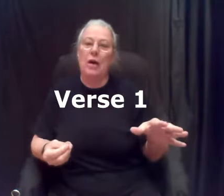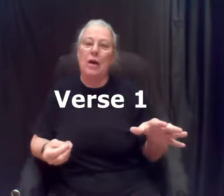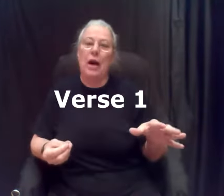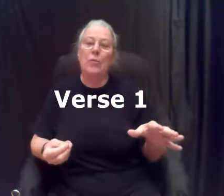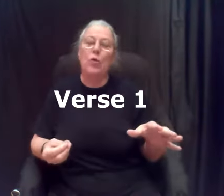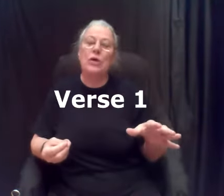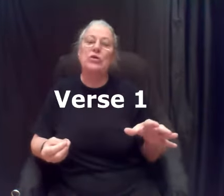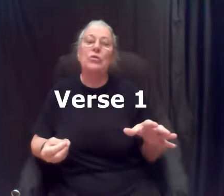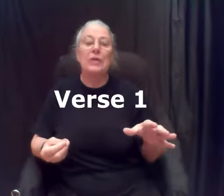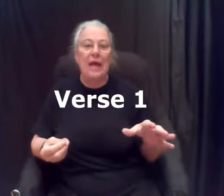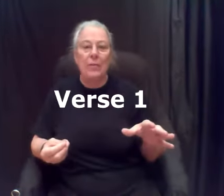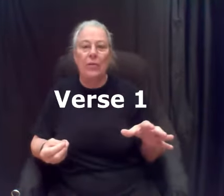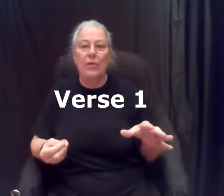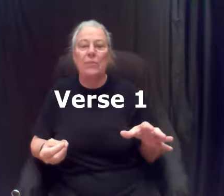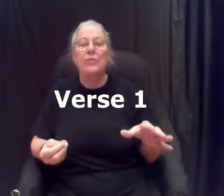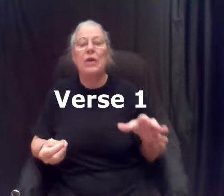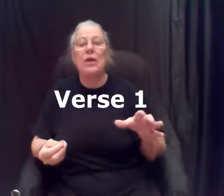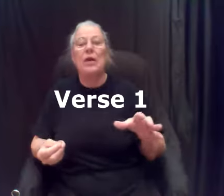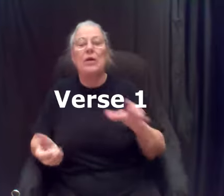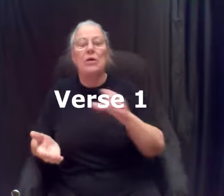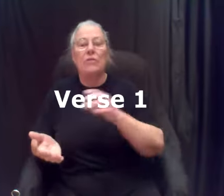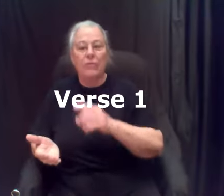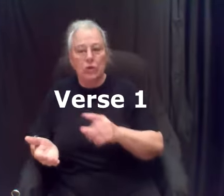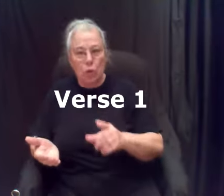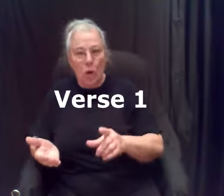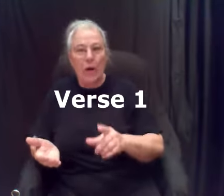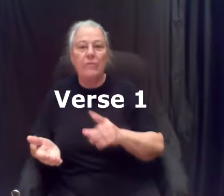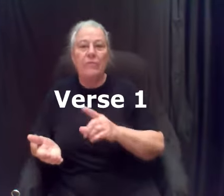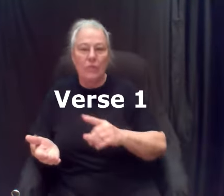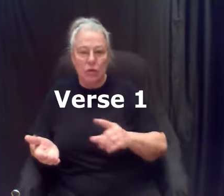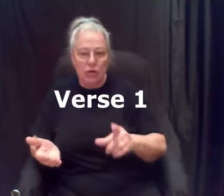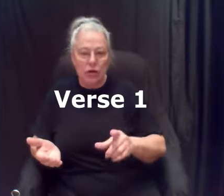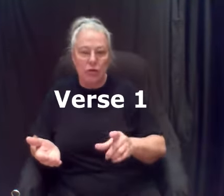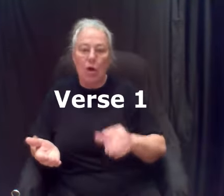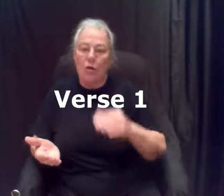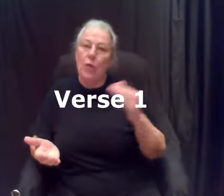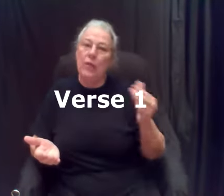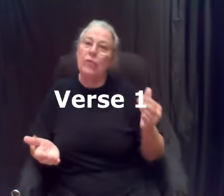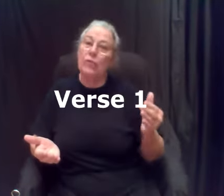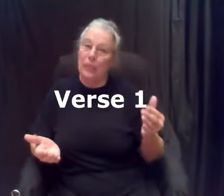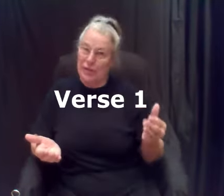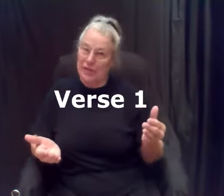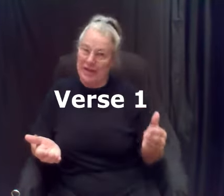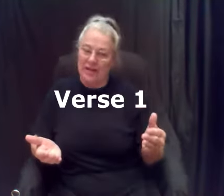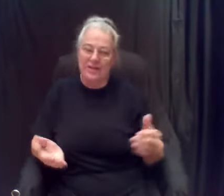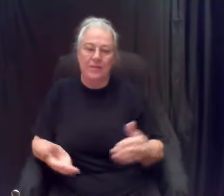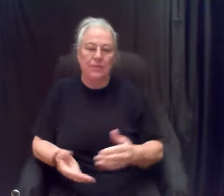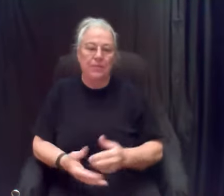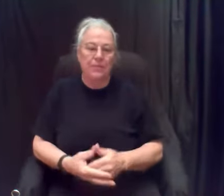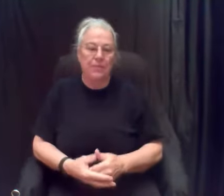I'm going to label them verse 1, verse 2, all the way through verse 6.